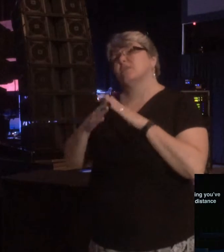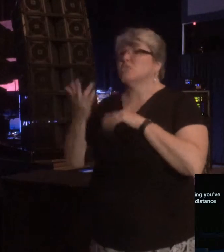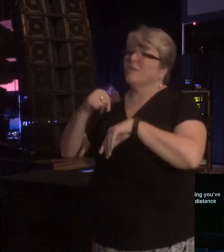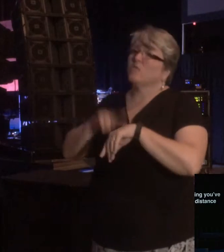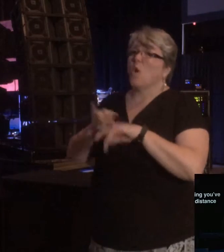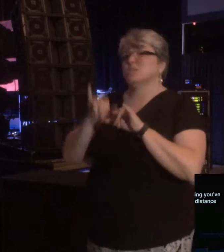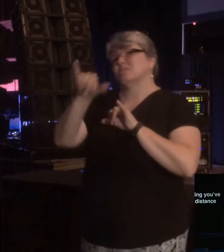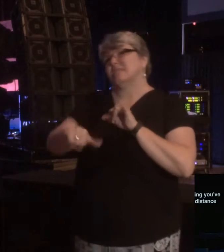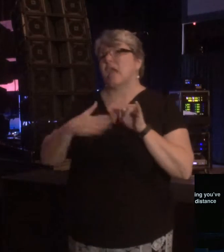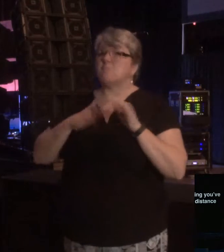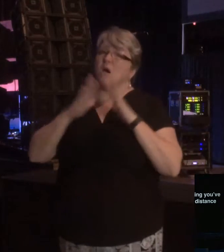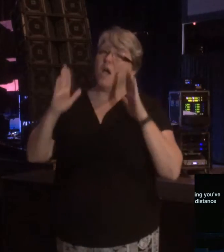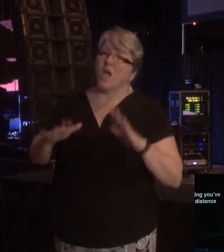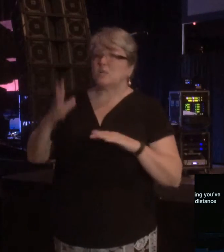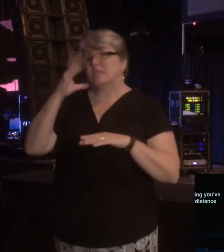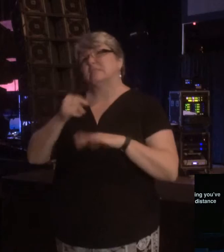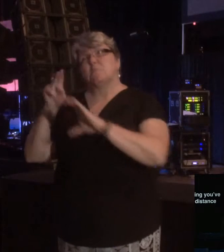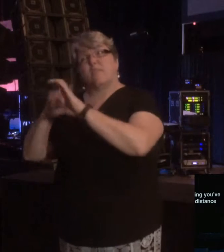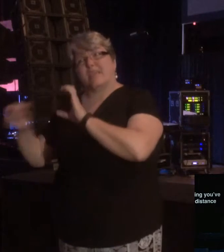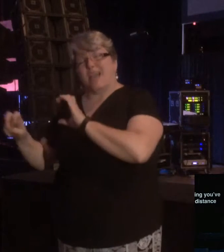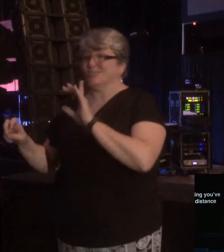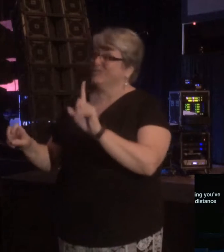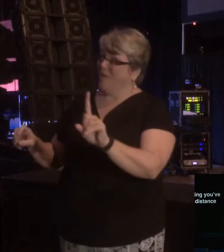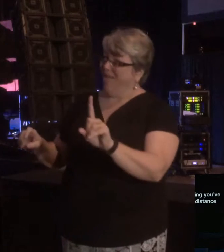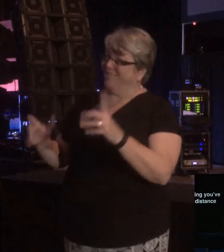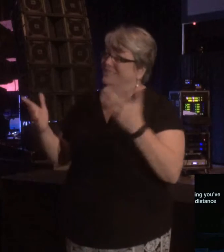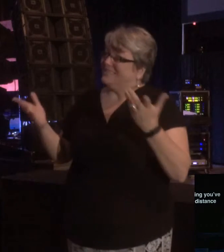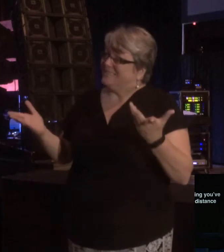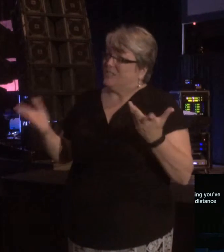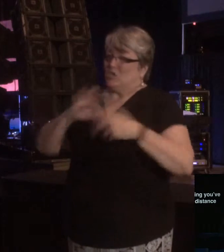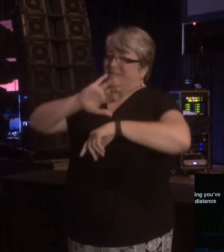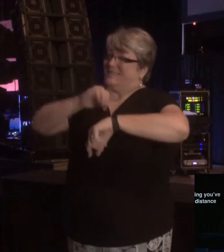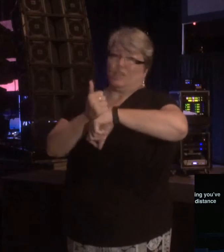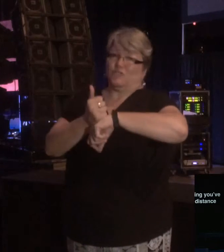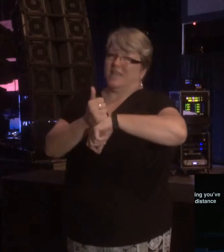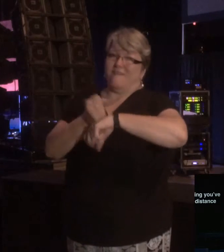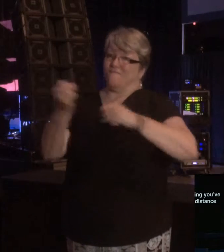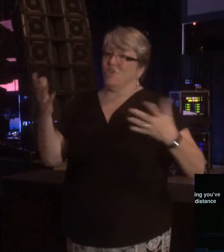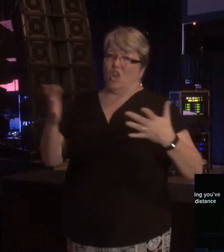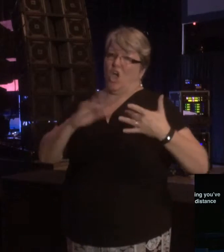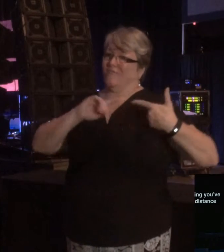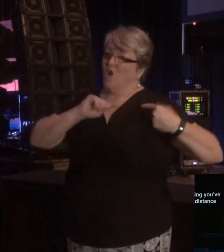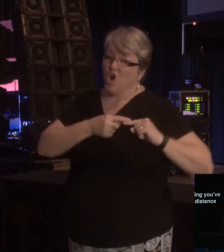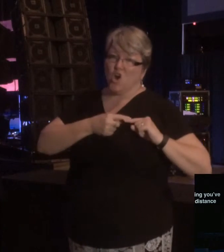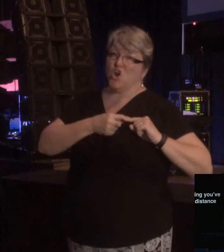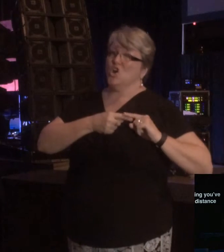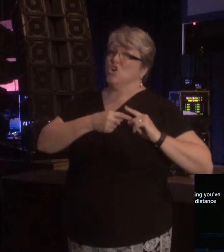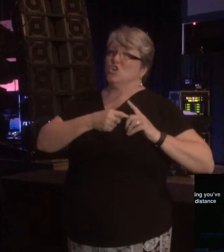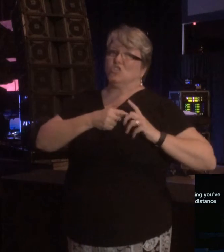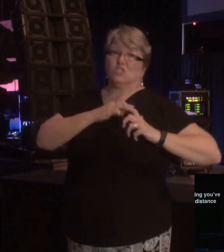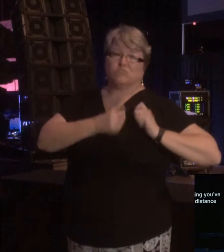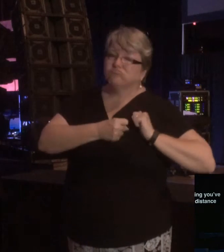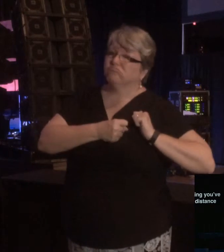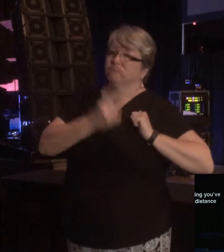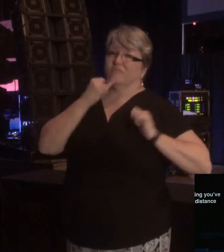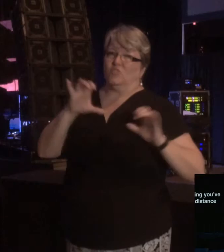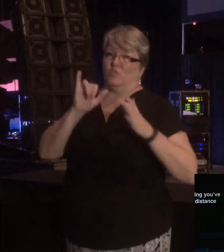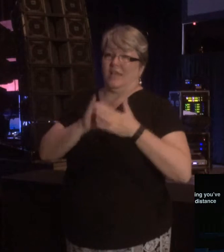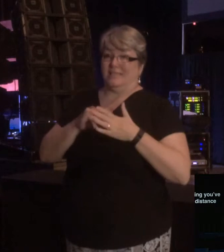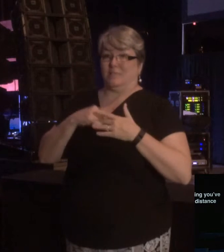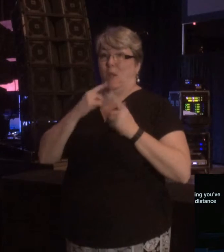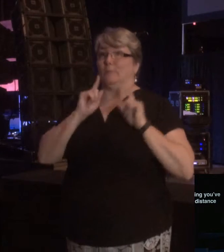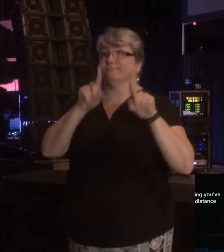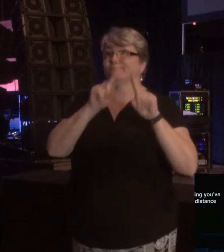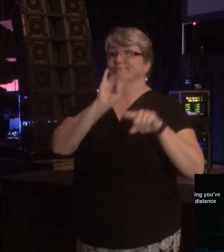live a good life as someone that could date in a healthy way, I would say study the book of Proverbs. I would say Elizabeth Elliot wrote some of the